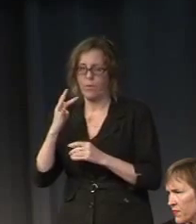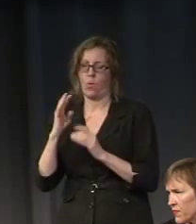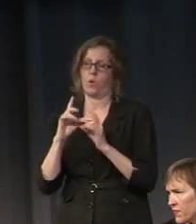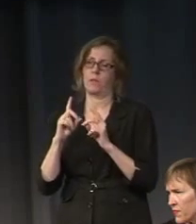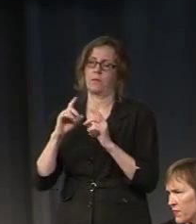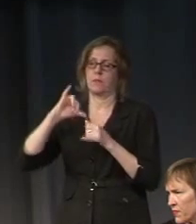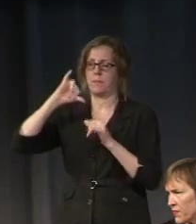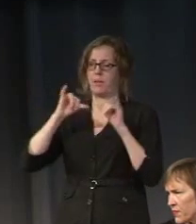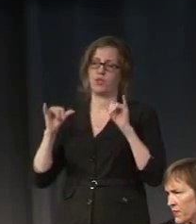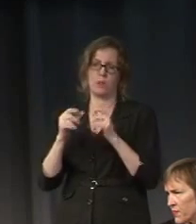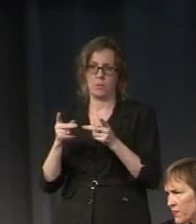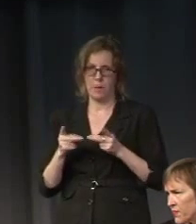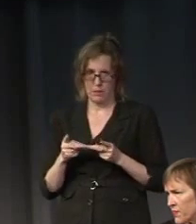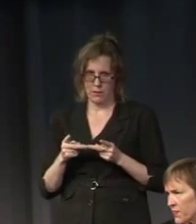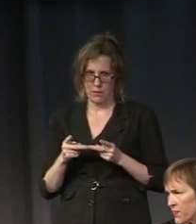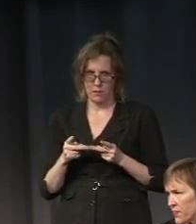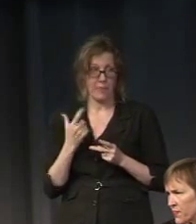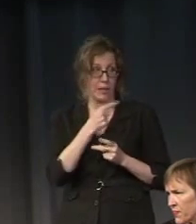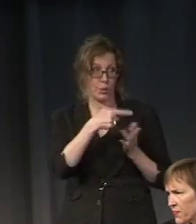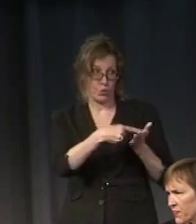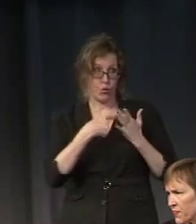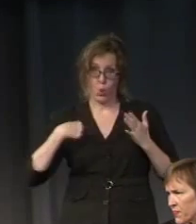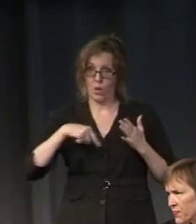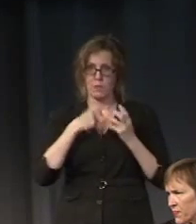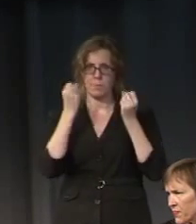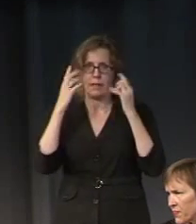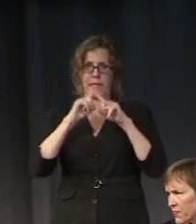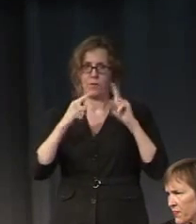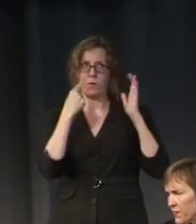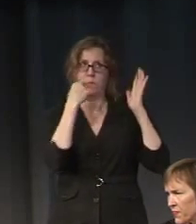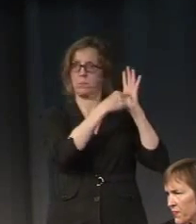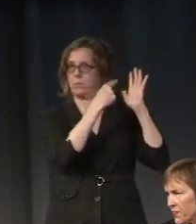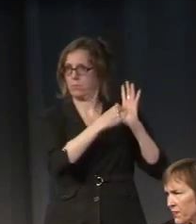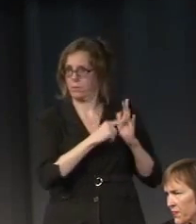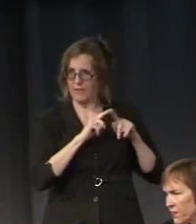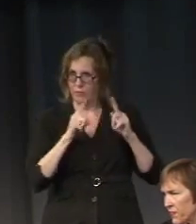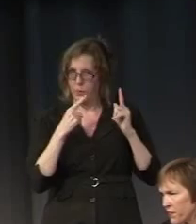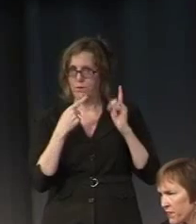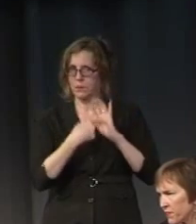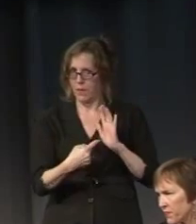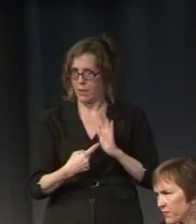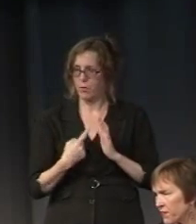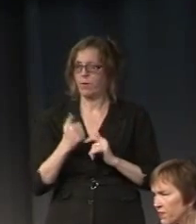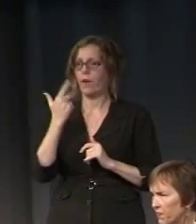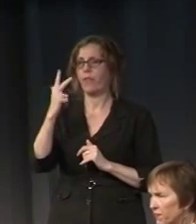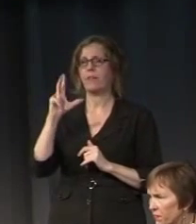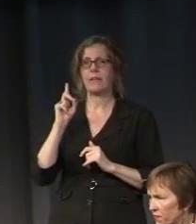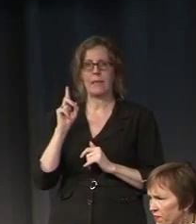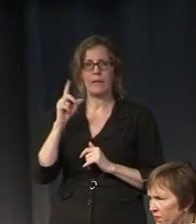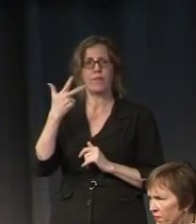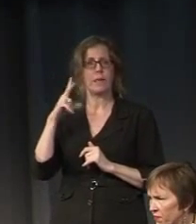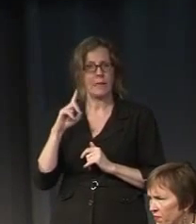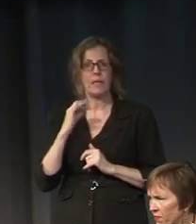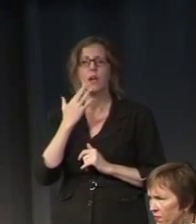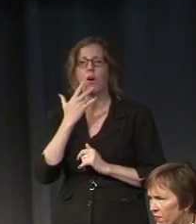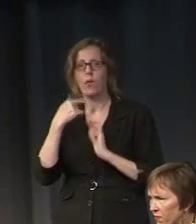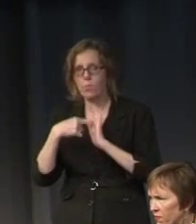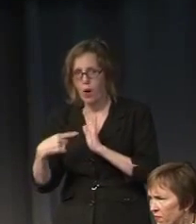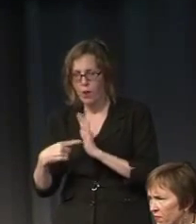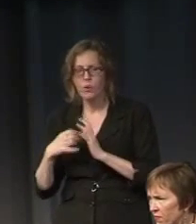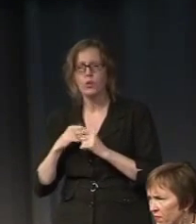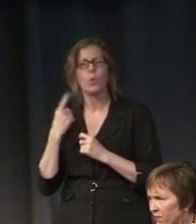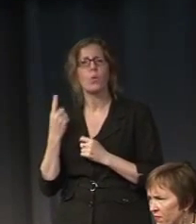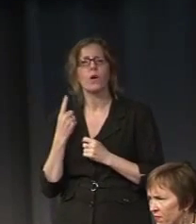4D space, and you were also showing us a lot of different 3D color models. And so I'm just